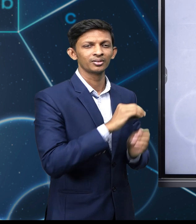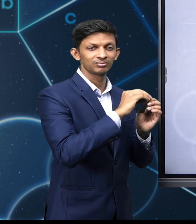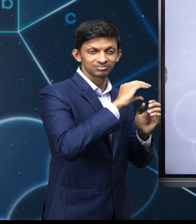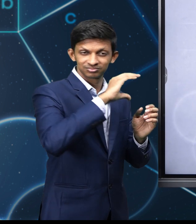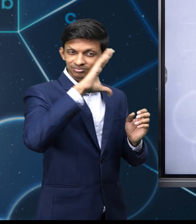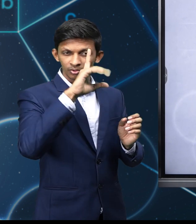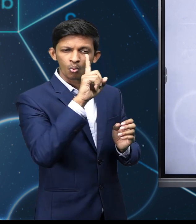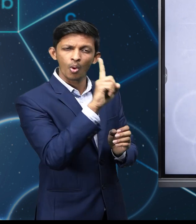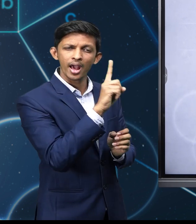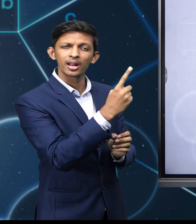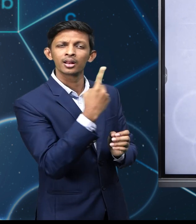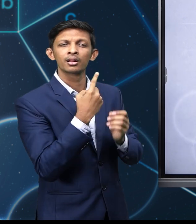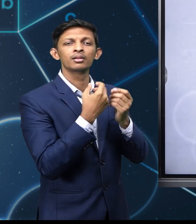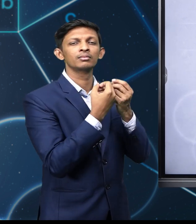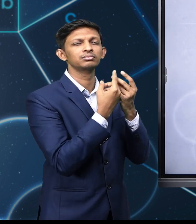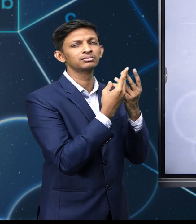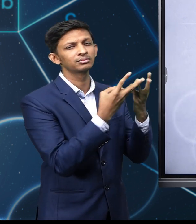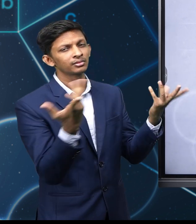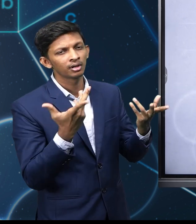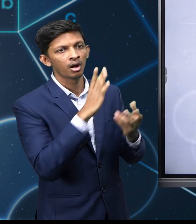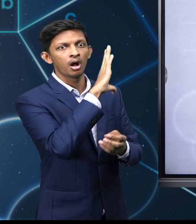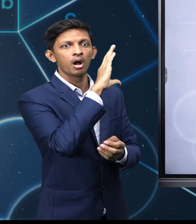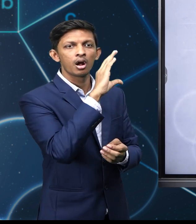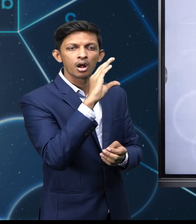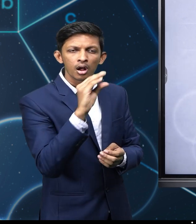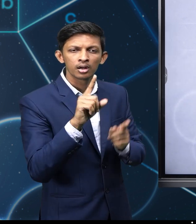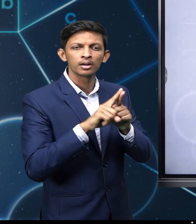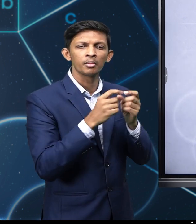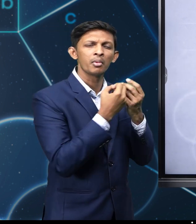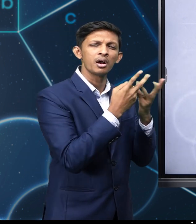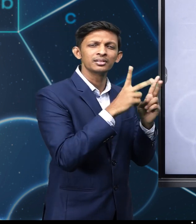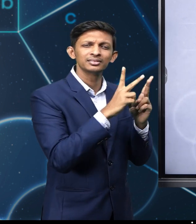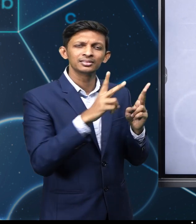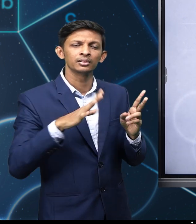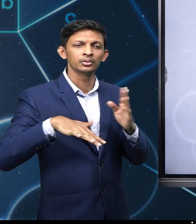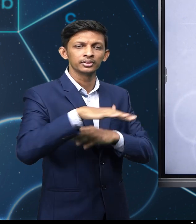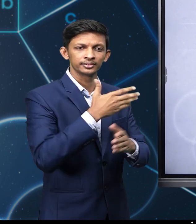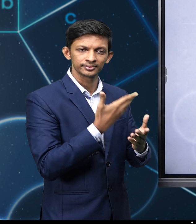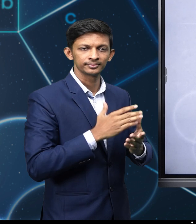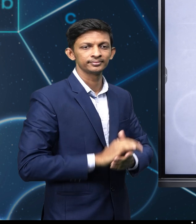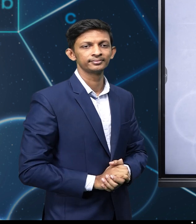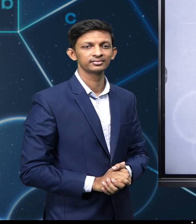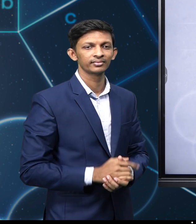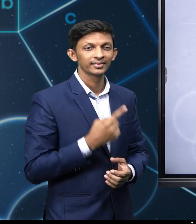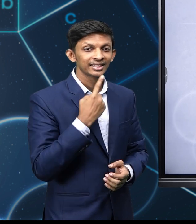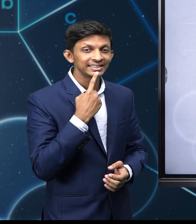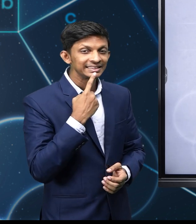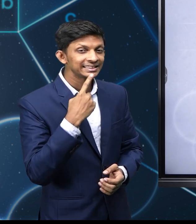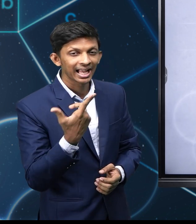An increase in one quantity causes a decrease in the other quantity or vice versa. They are said to